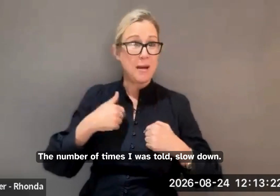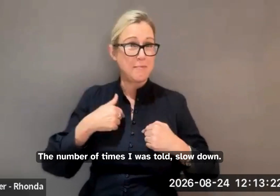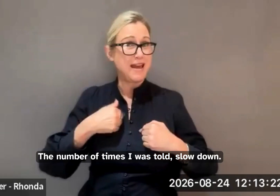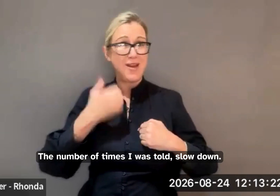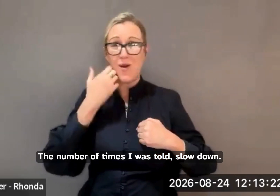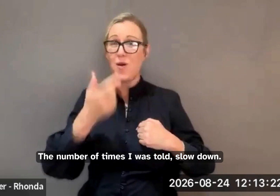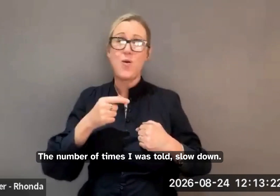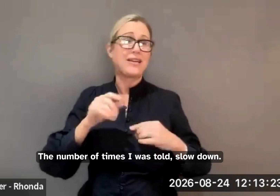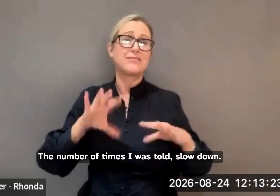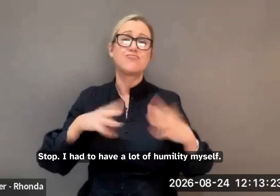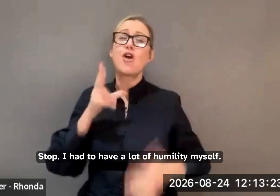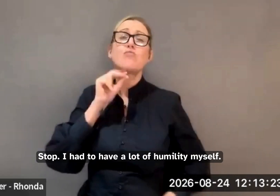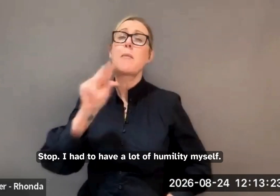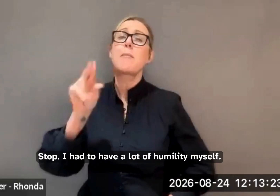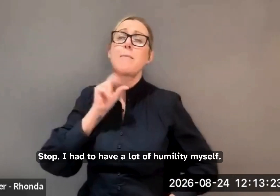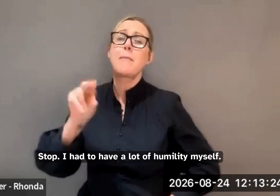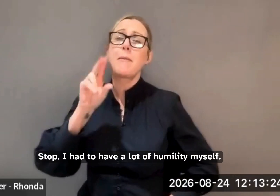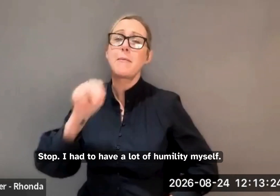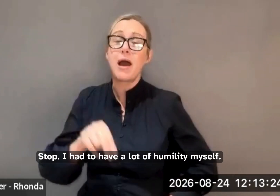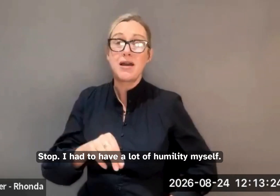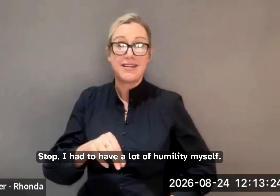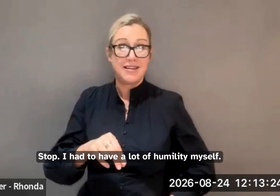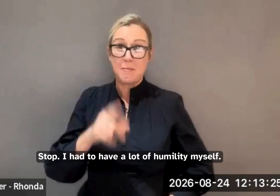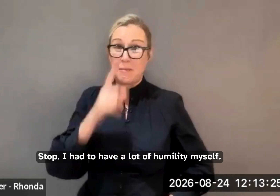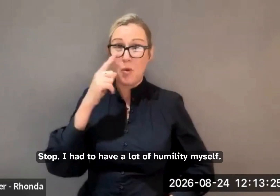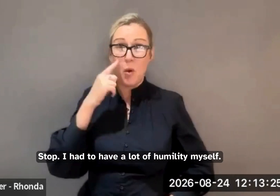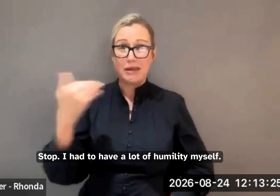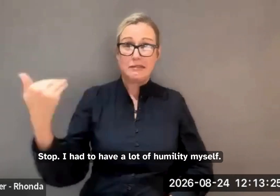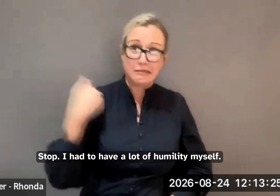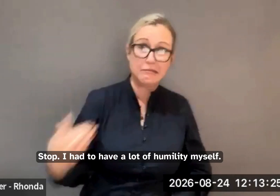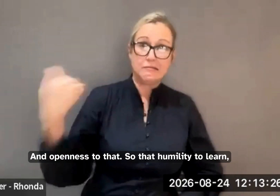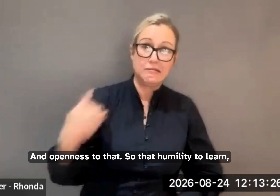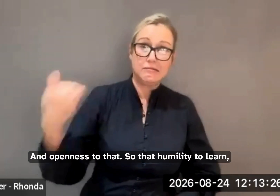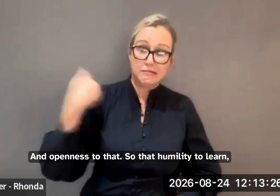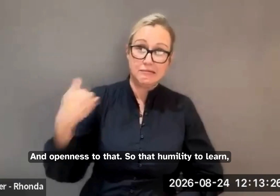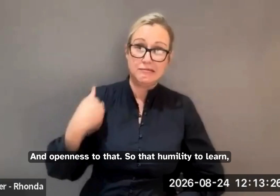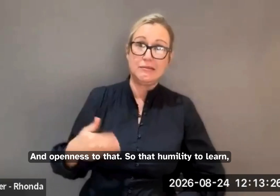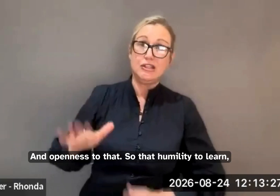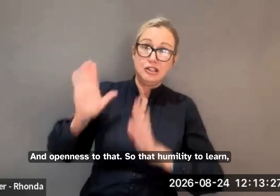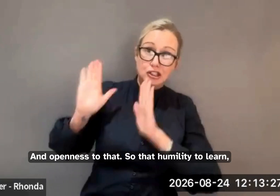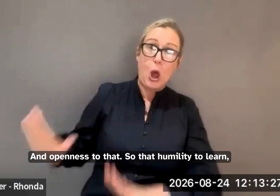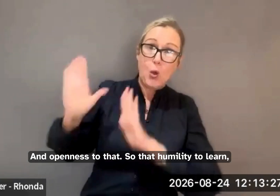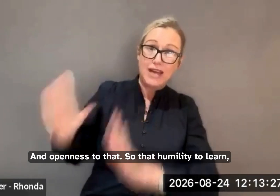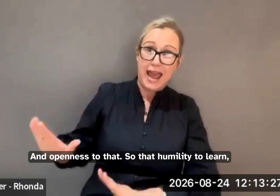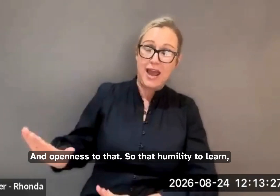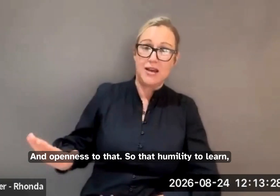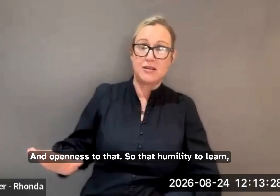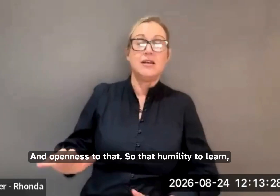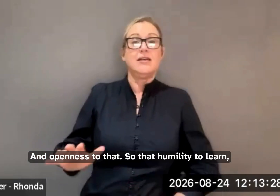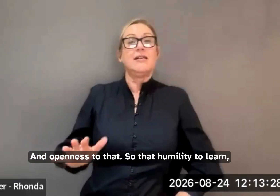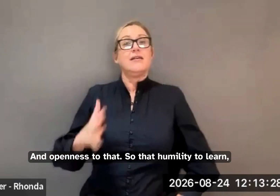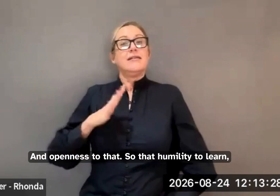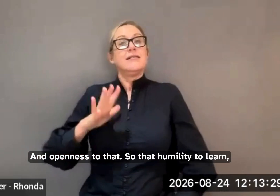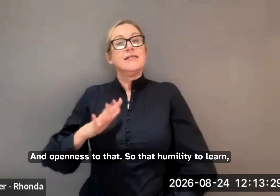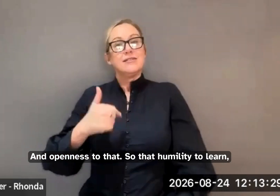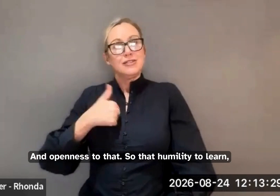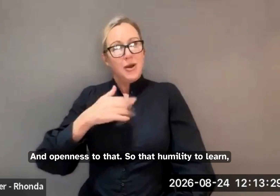I was told, slow down, stop. I had to have a lot of humility myself and openness to that. So I think that humility